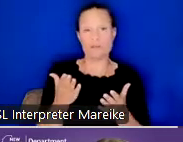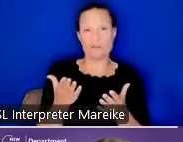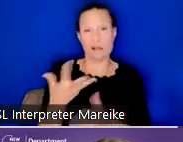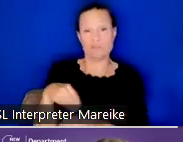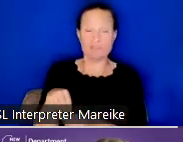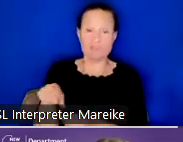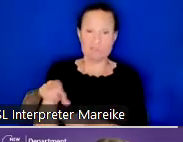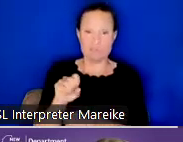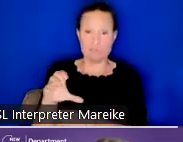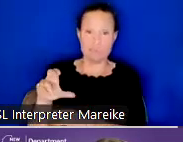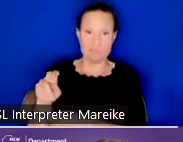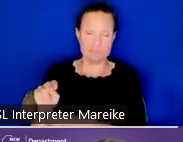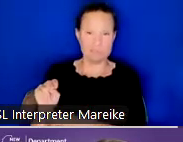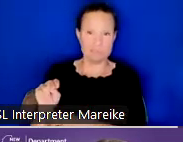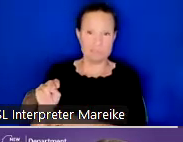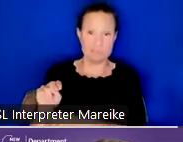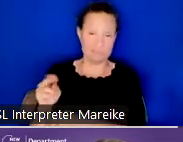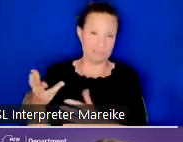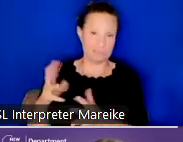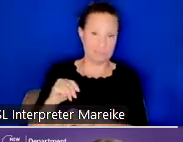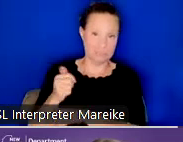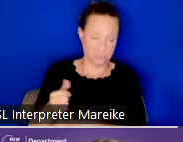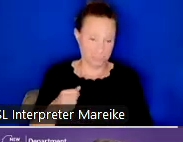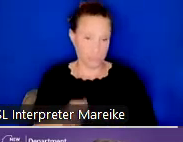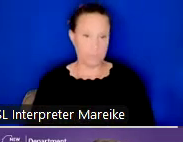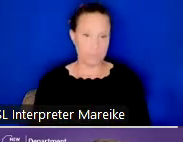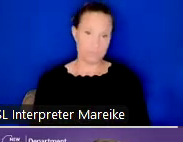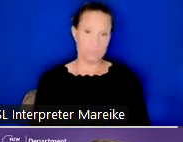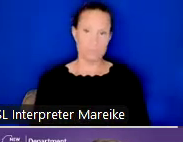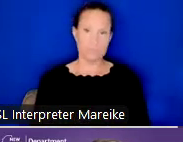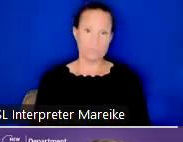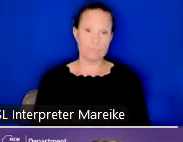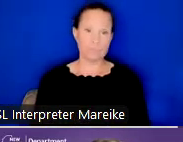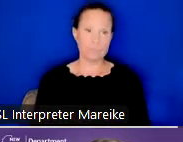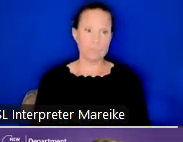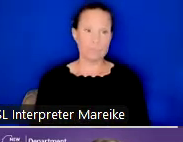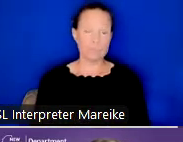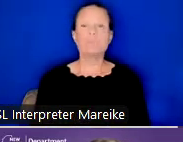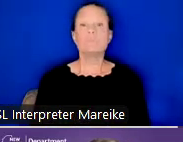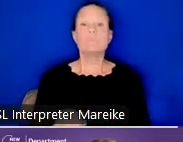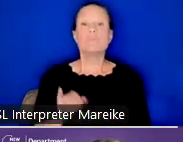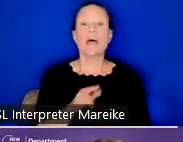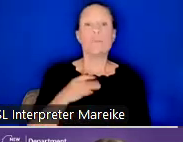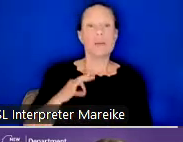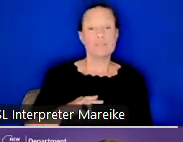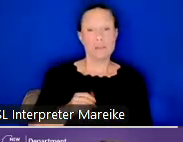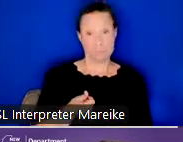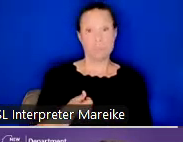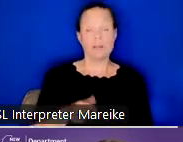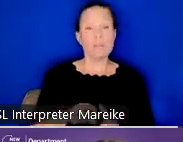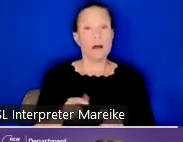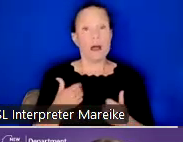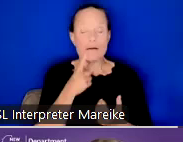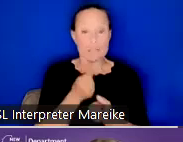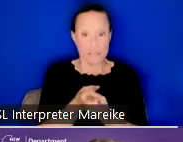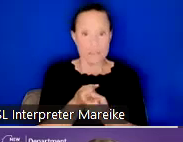Social Care Network. Having this benefit is one thing, but having the support of